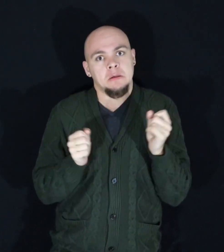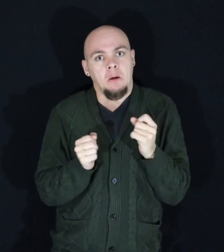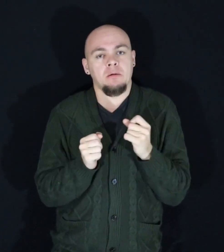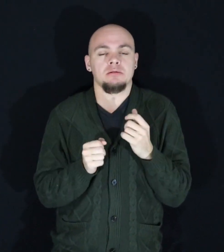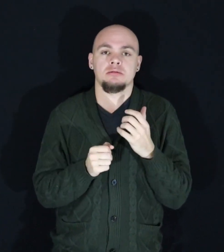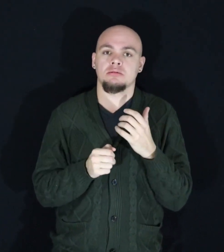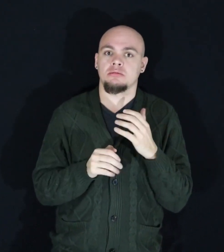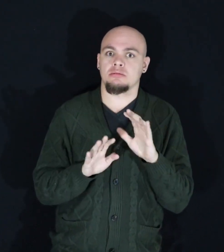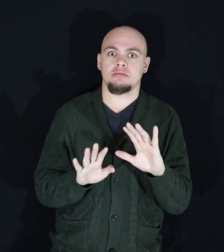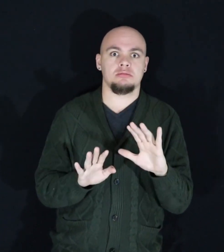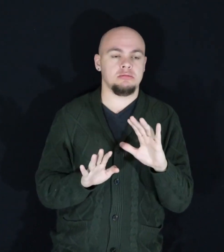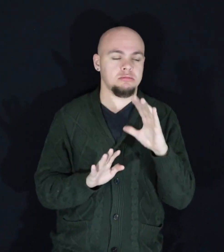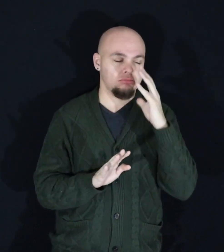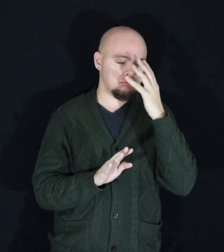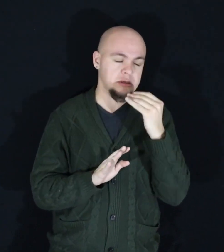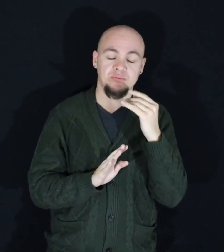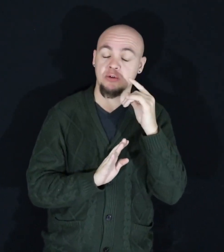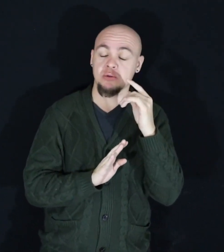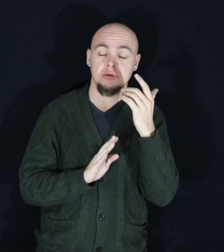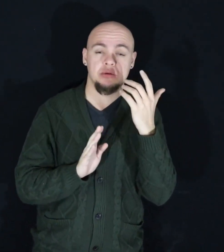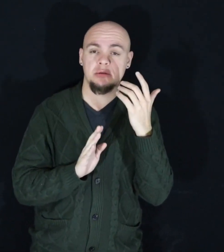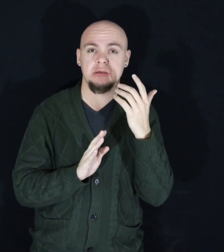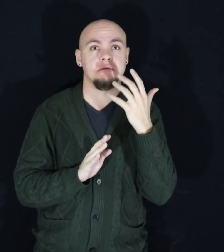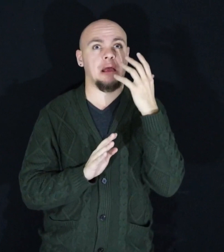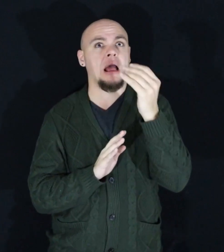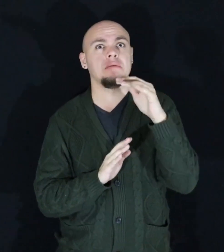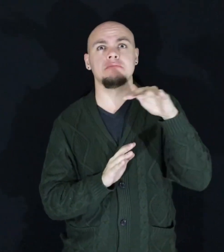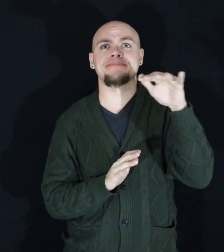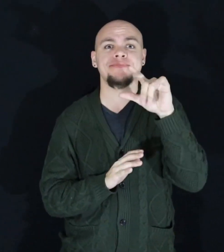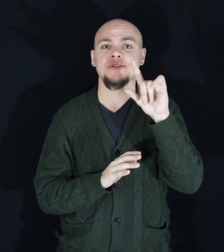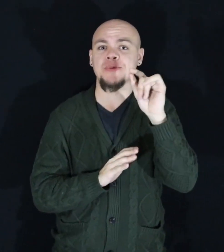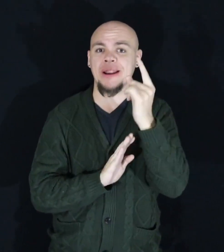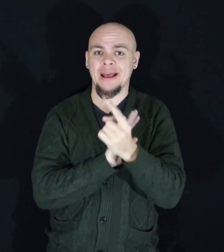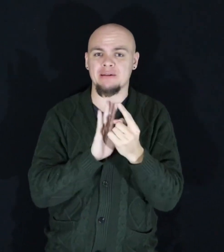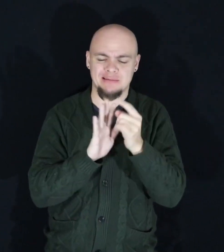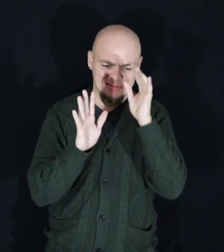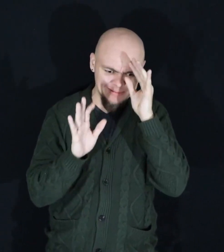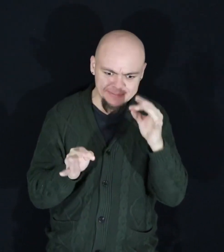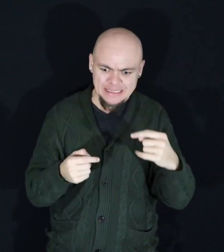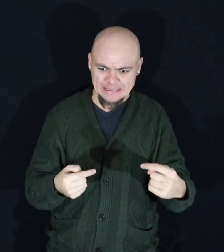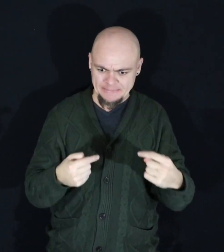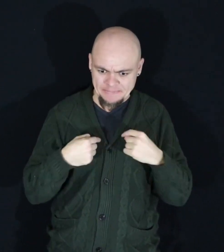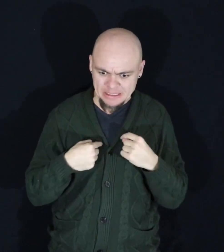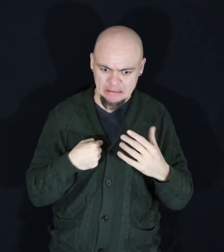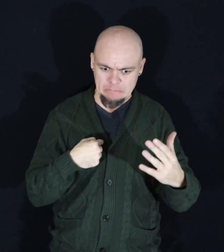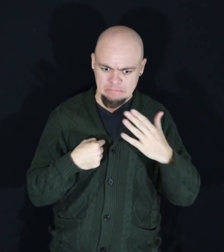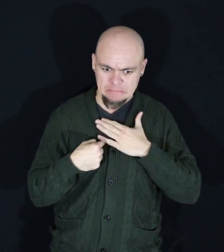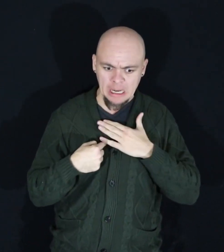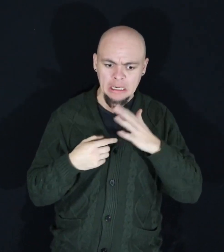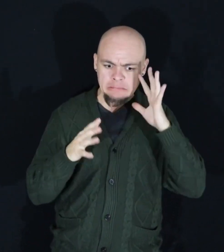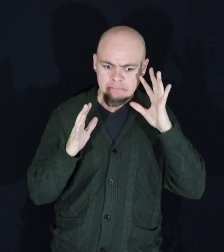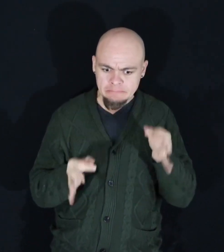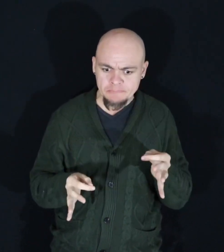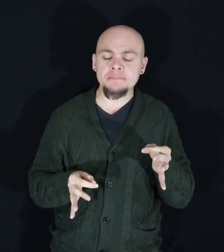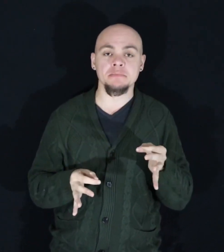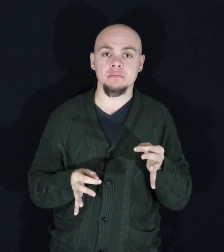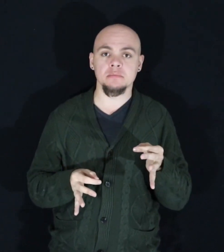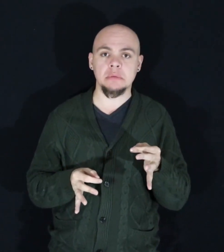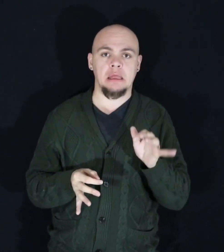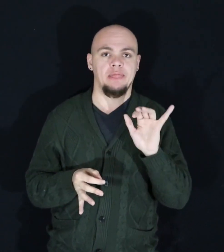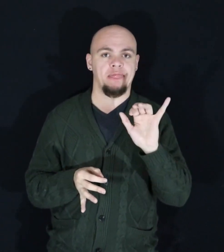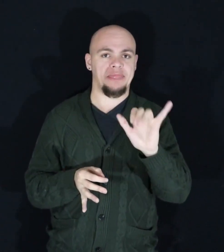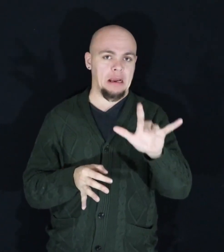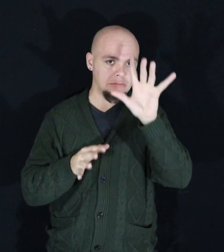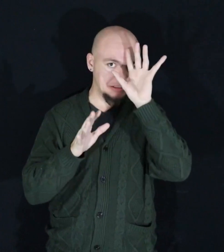for 20 hours at a time, deciding that this is for me and that this is what I want to do is really what makes or breaks the